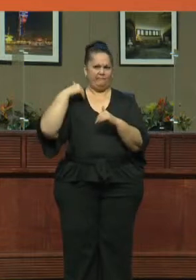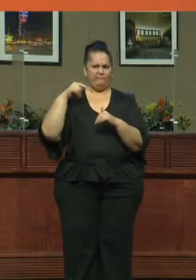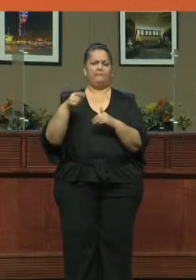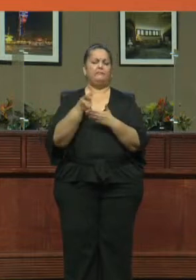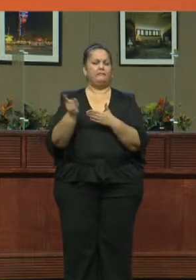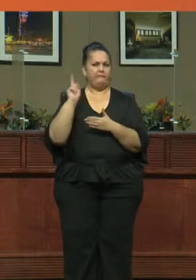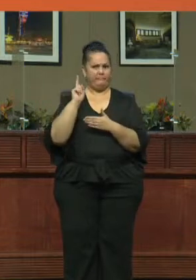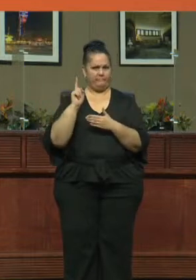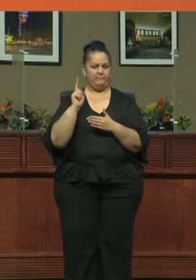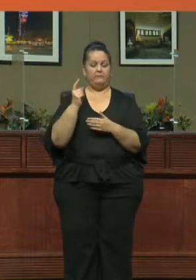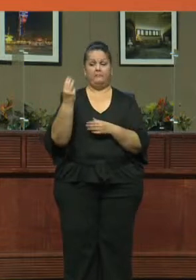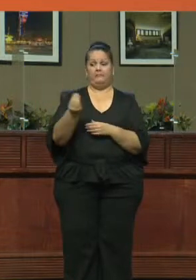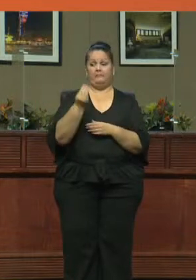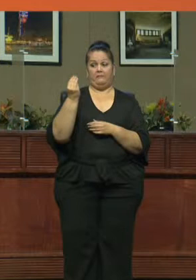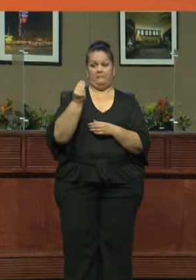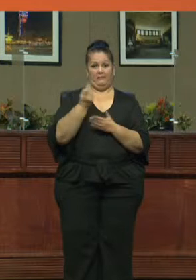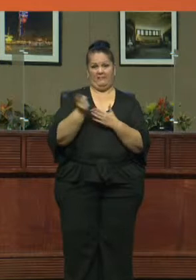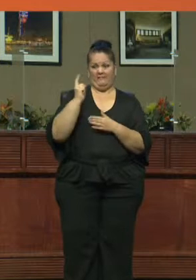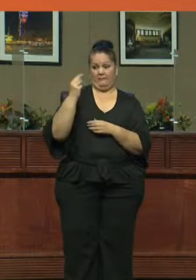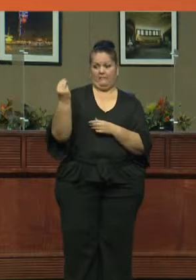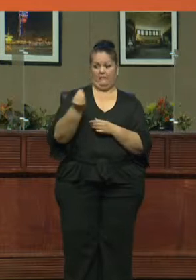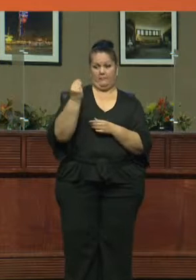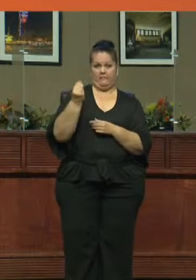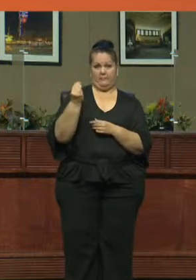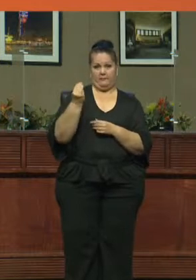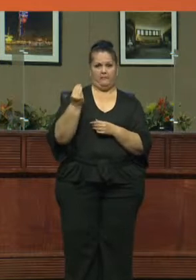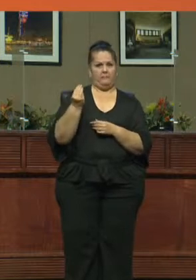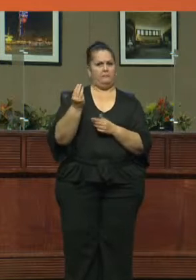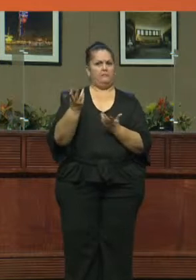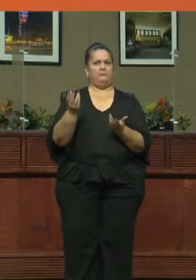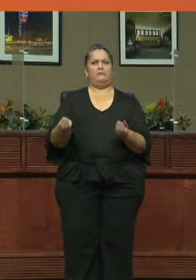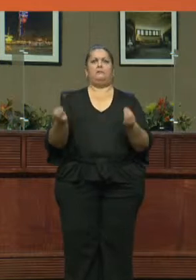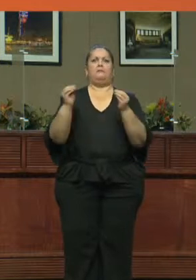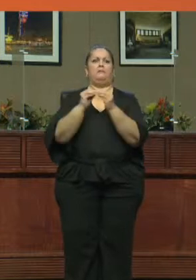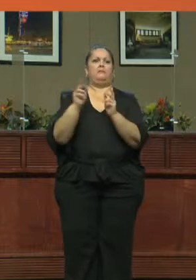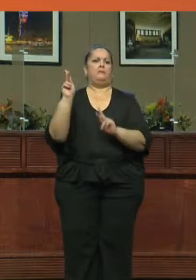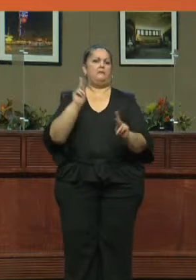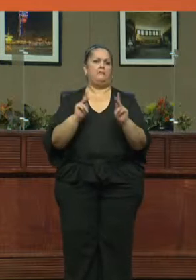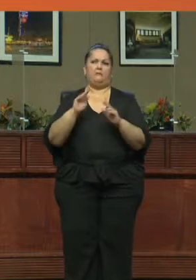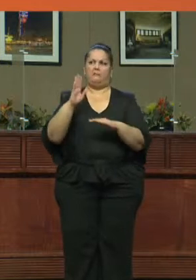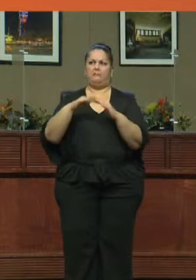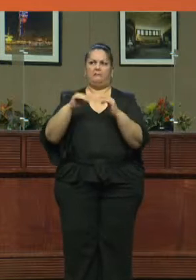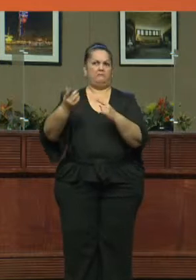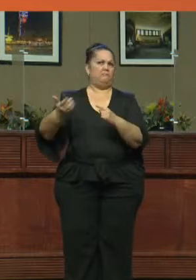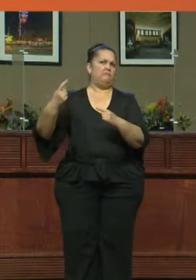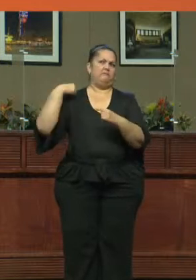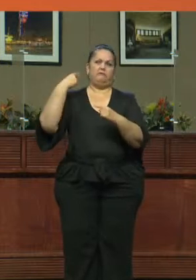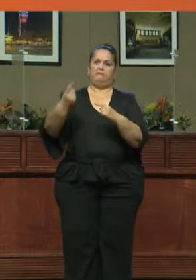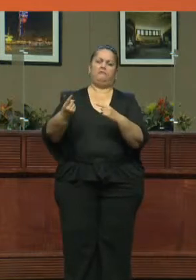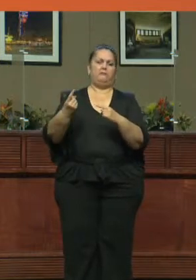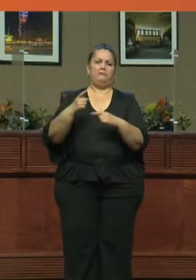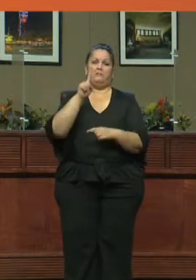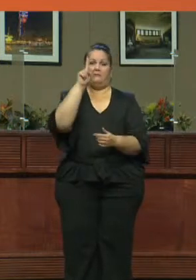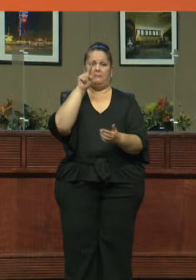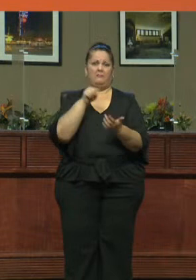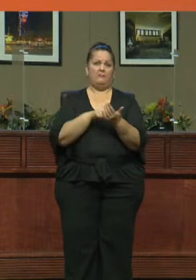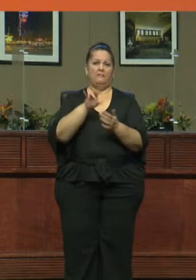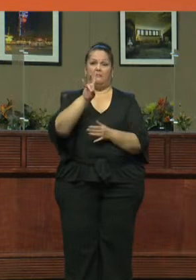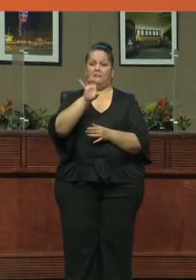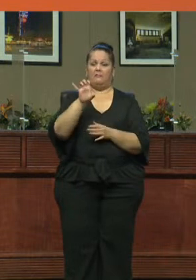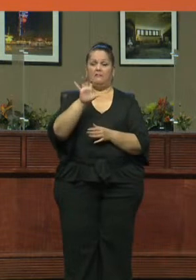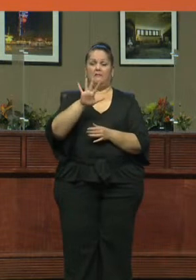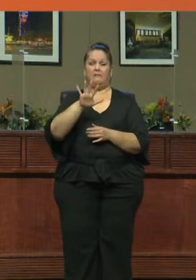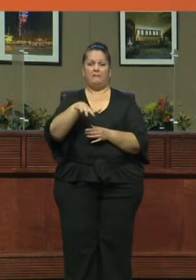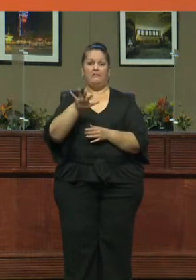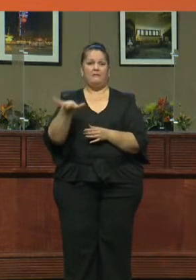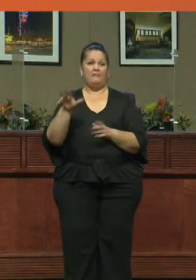today, Monday of last week, was our highest single testing day. There were 1,755